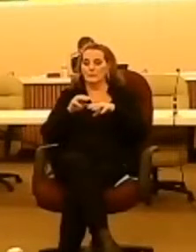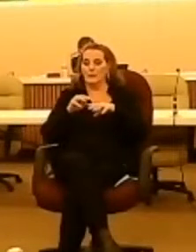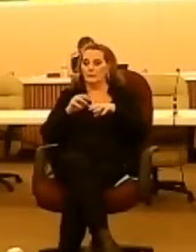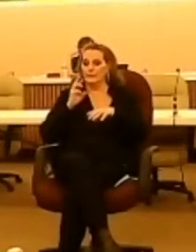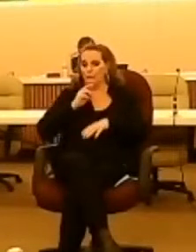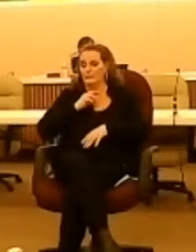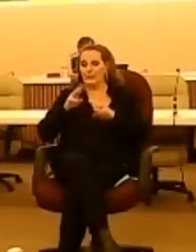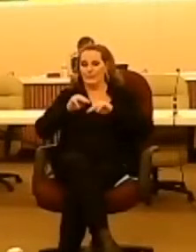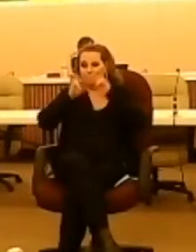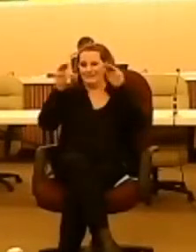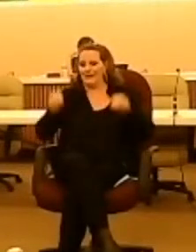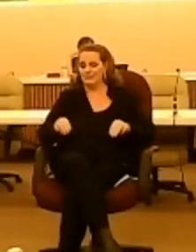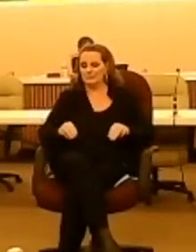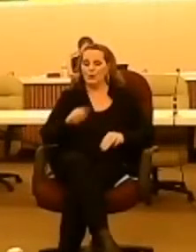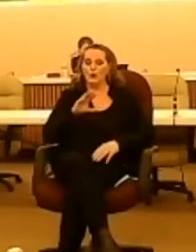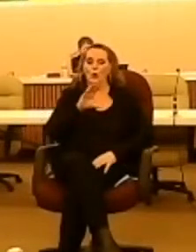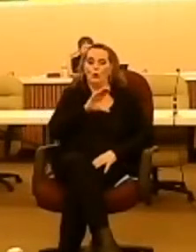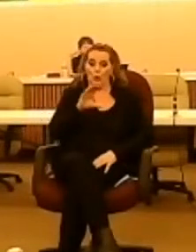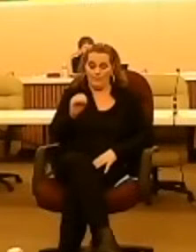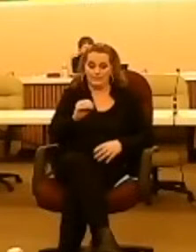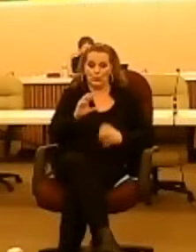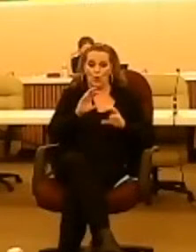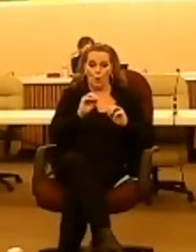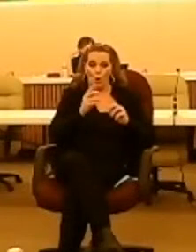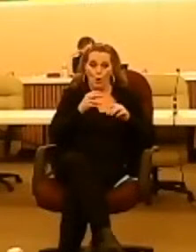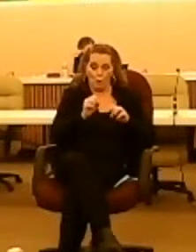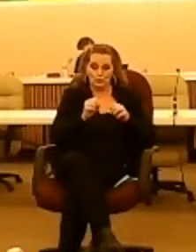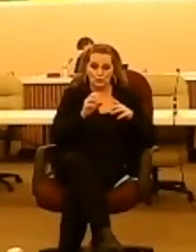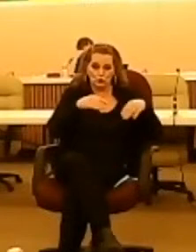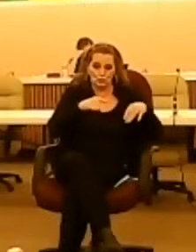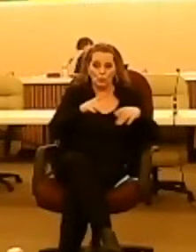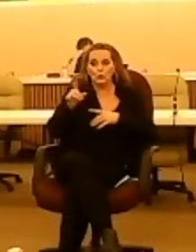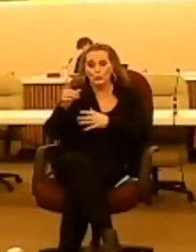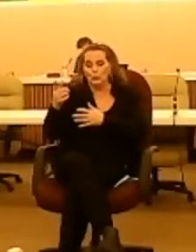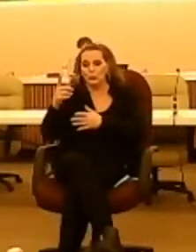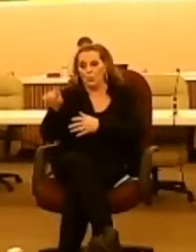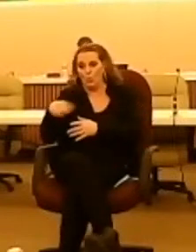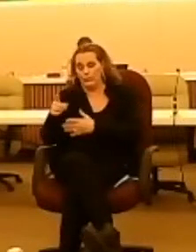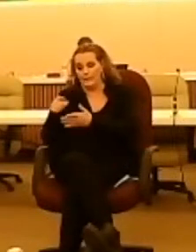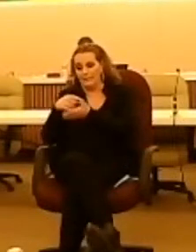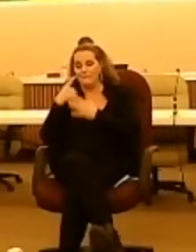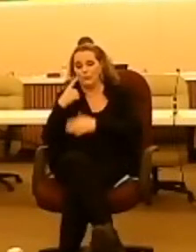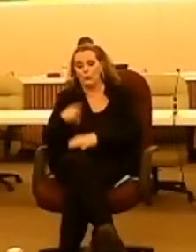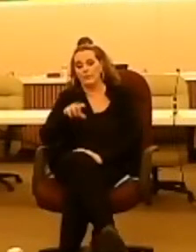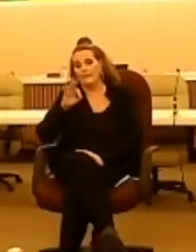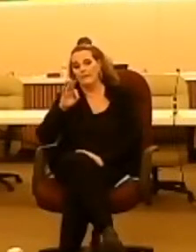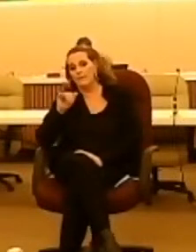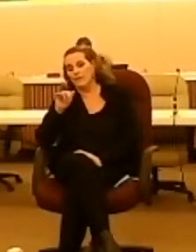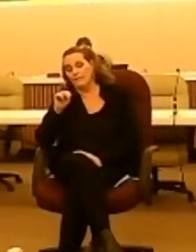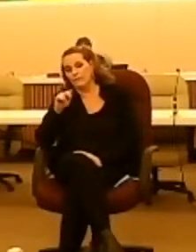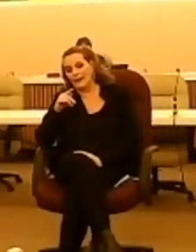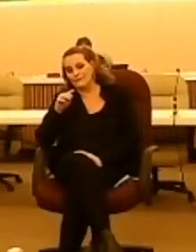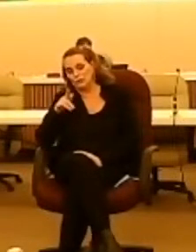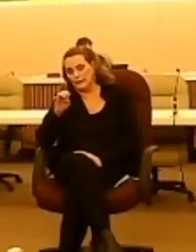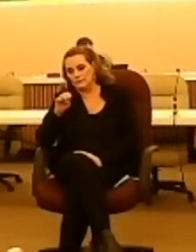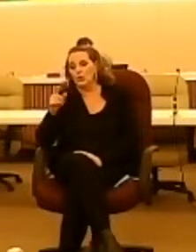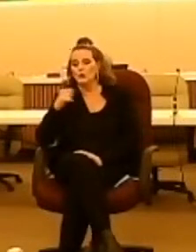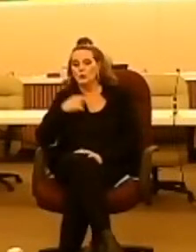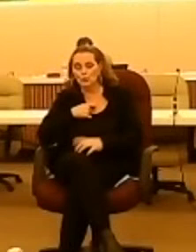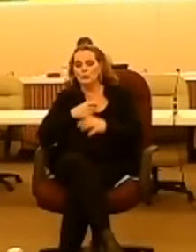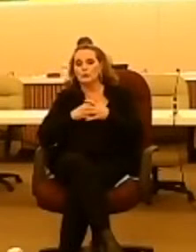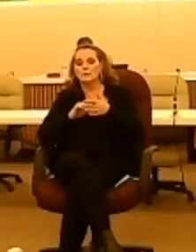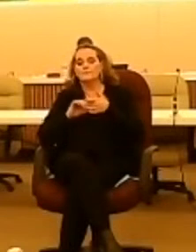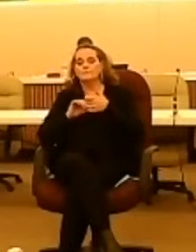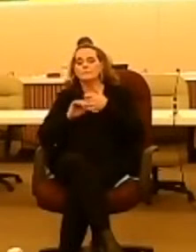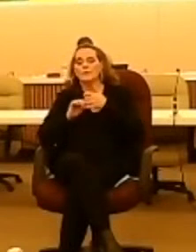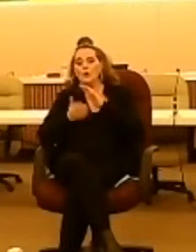corporation owns the store. You've paid for the franchise. You're a part owner. You run the business. You run the business, The business